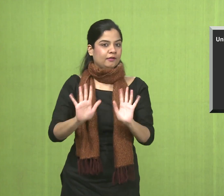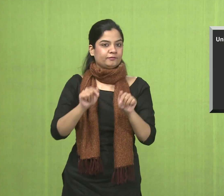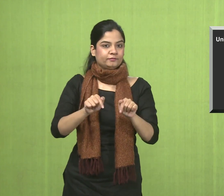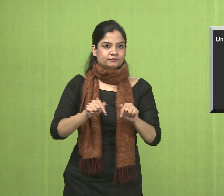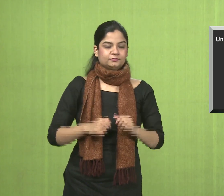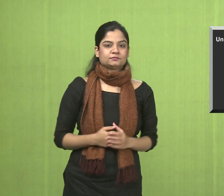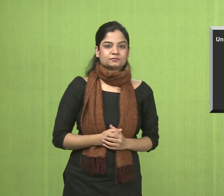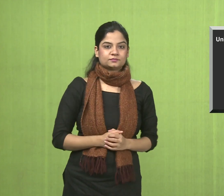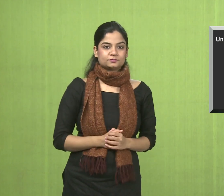units.